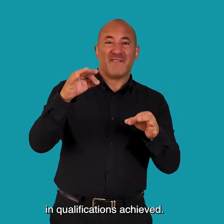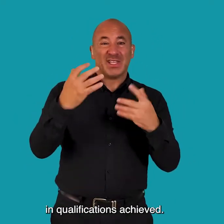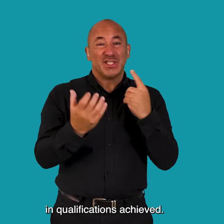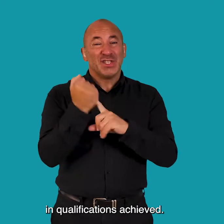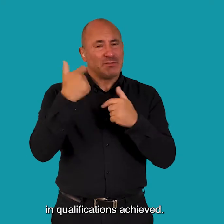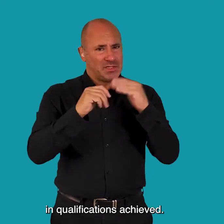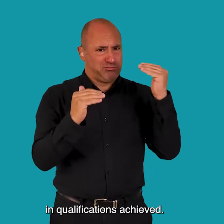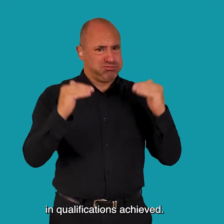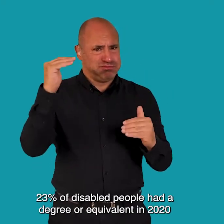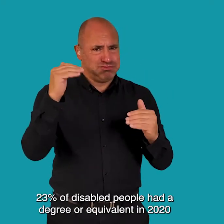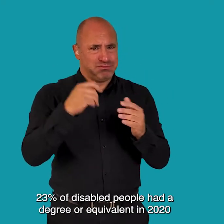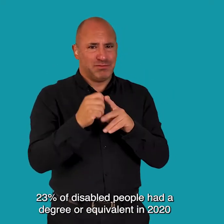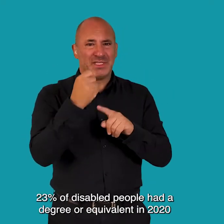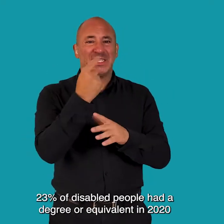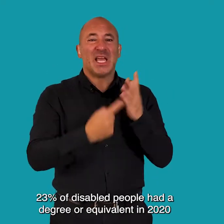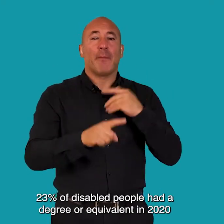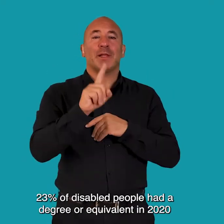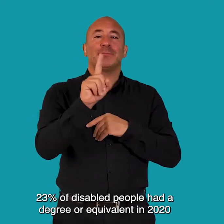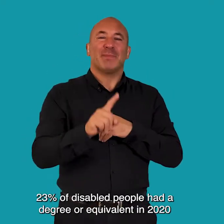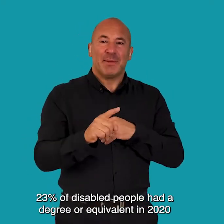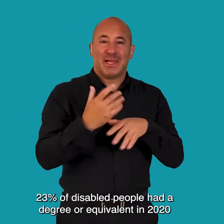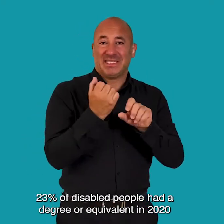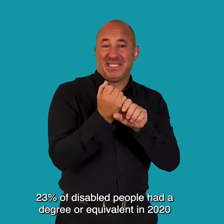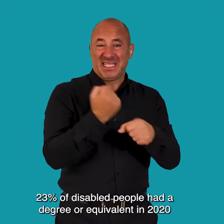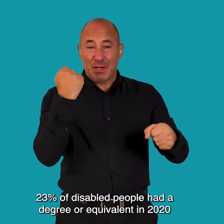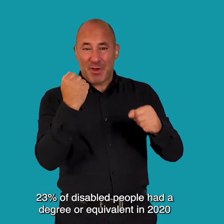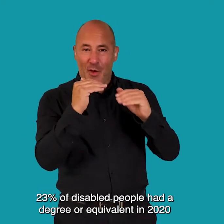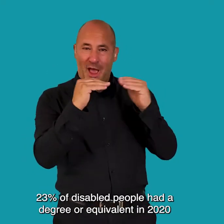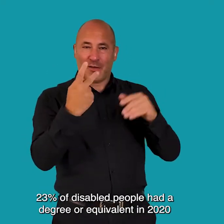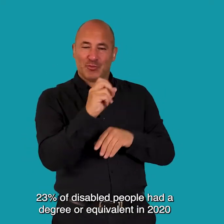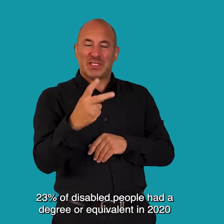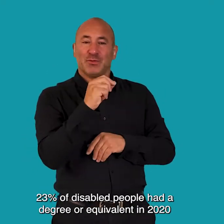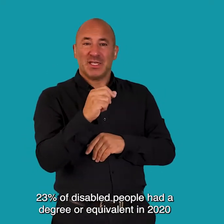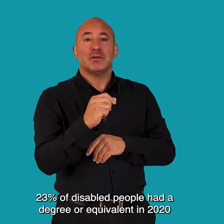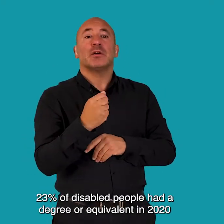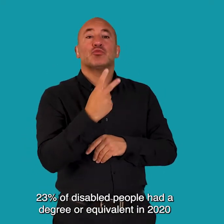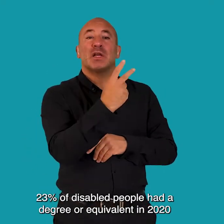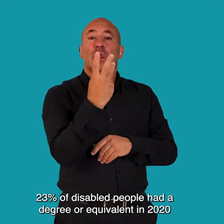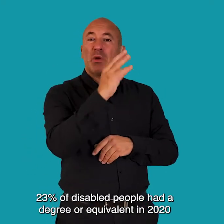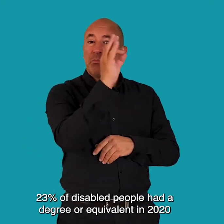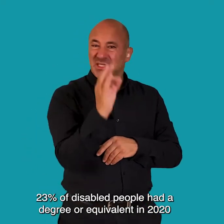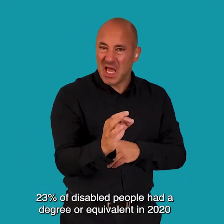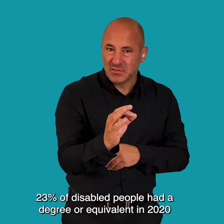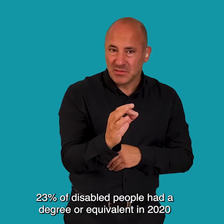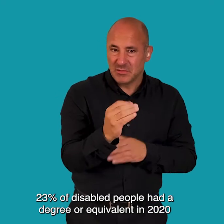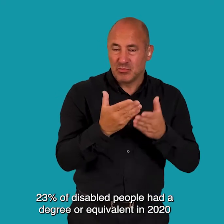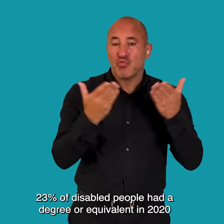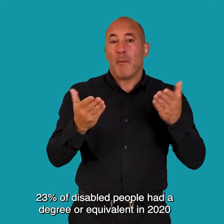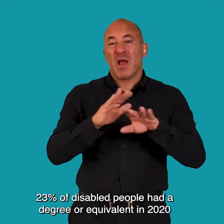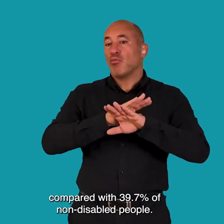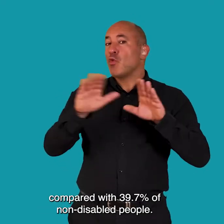achieved. 23% of disabled people had a degree or equivalent in 2020, compared